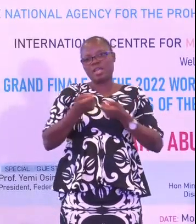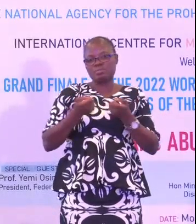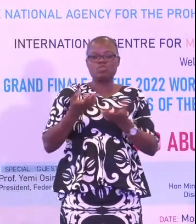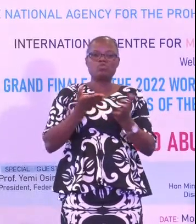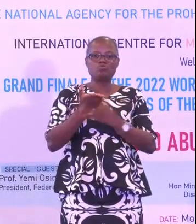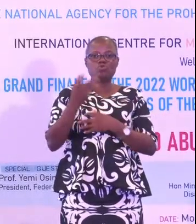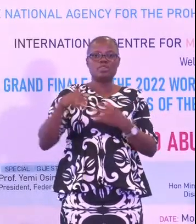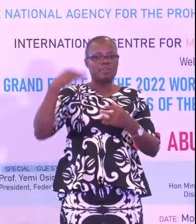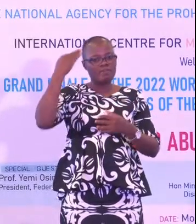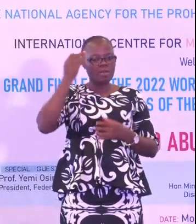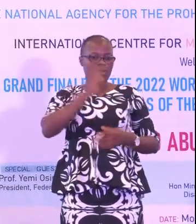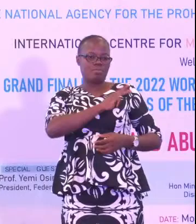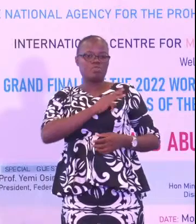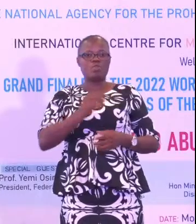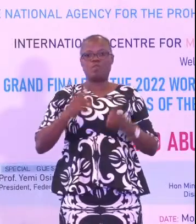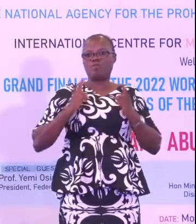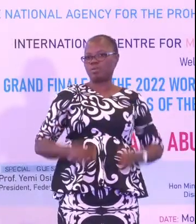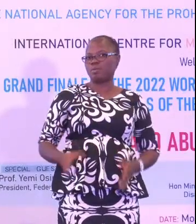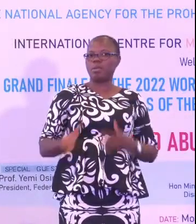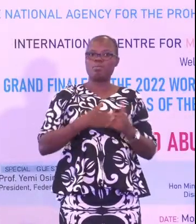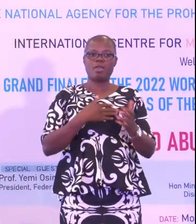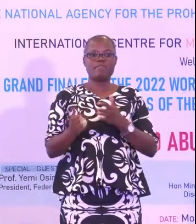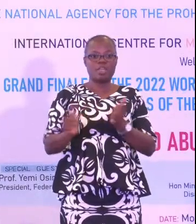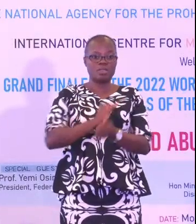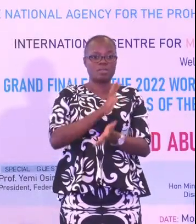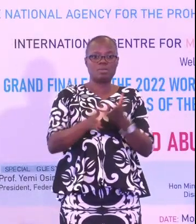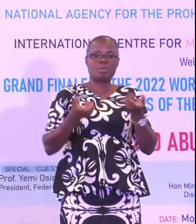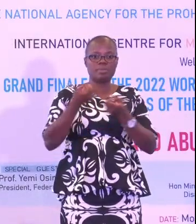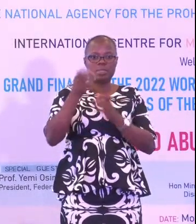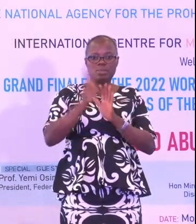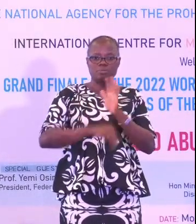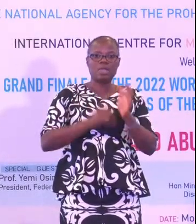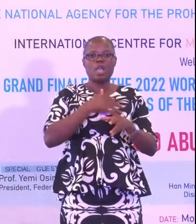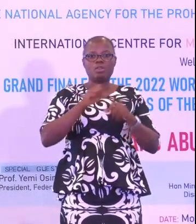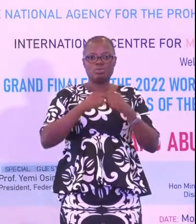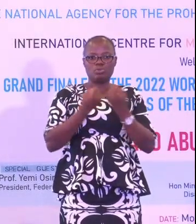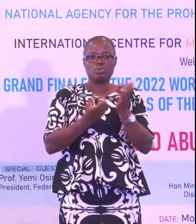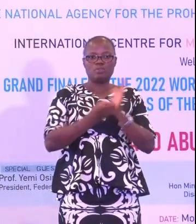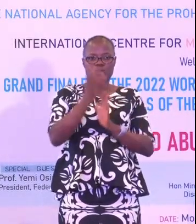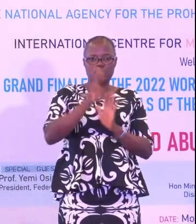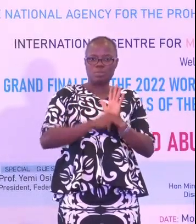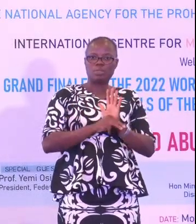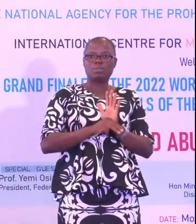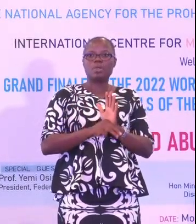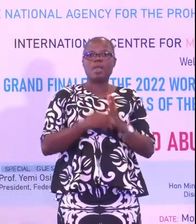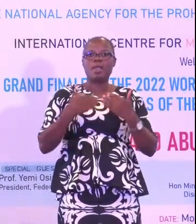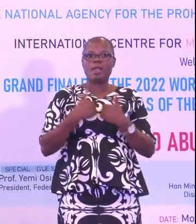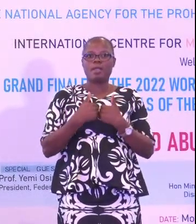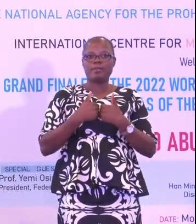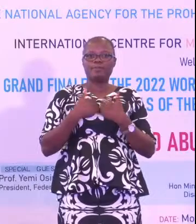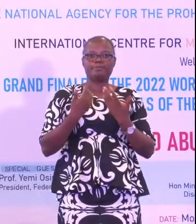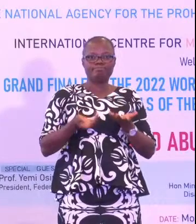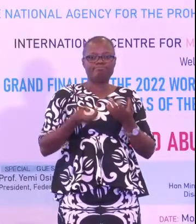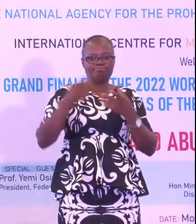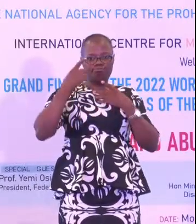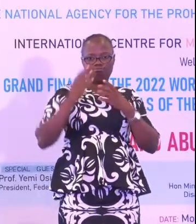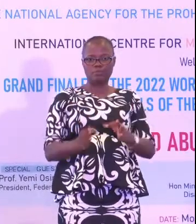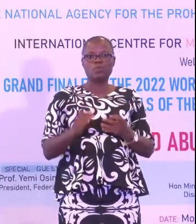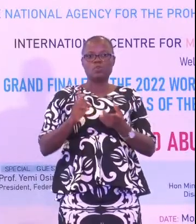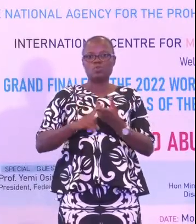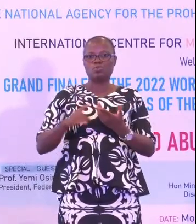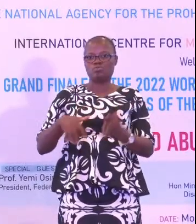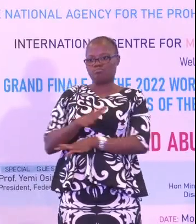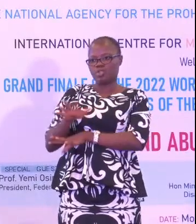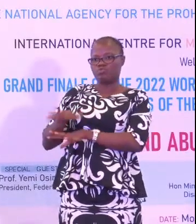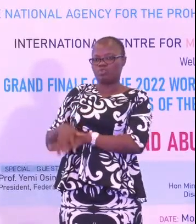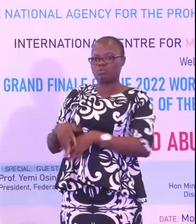Federal Ministry of Humanitarian Affairs, Disaster Management and Social Development, has intentionally mainstreamed